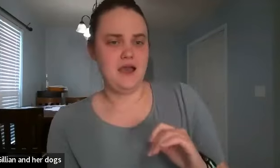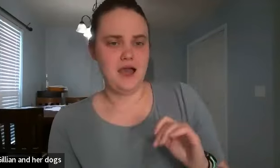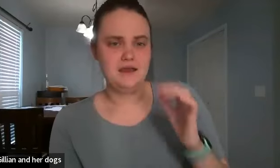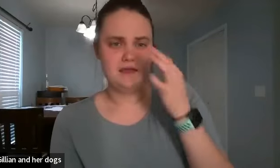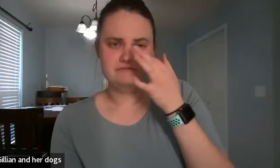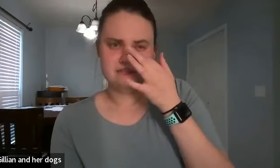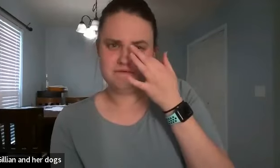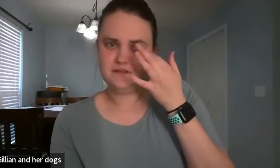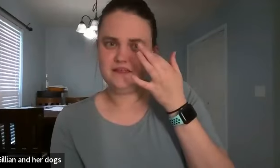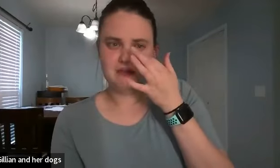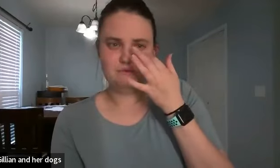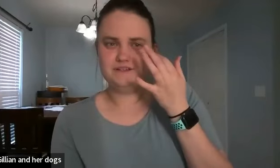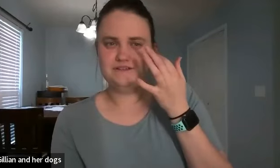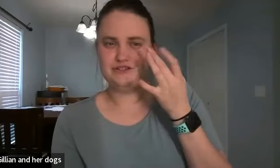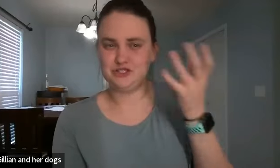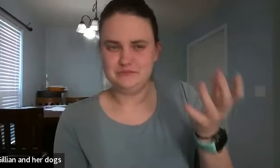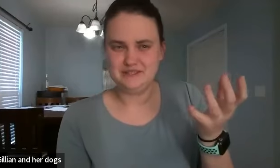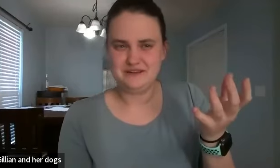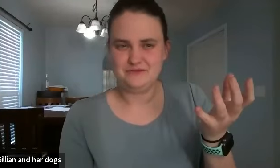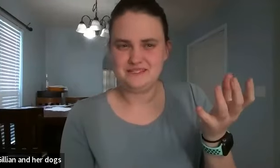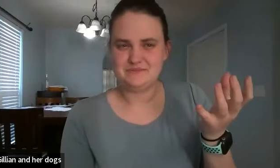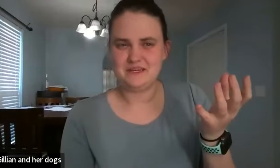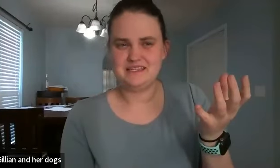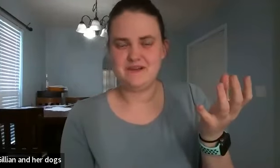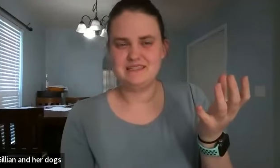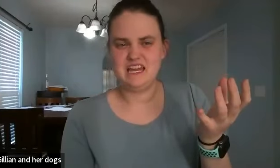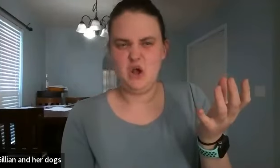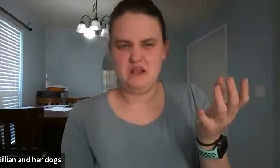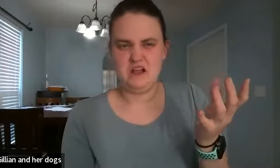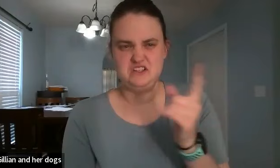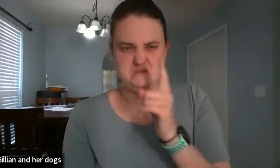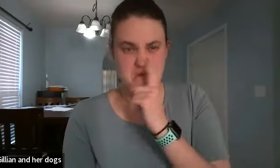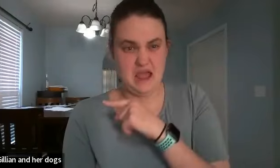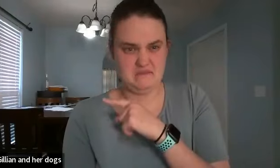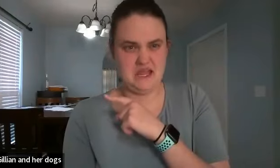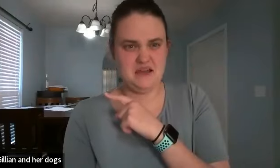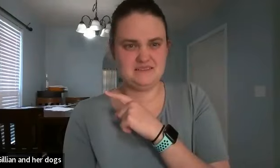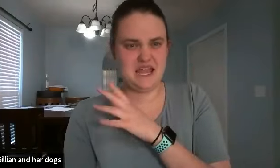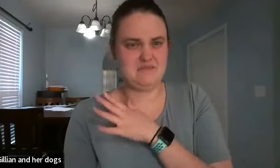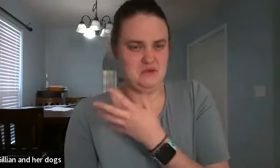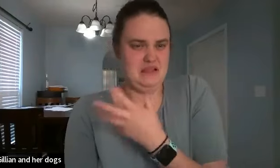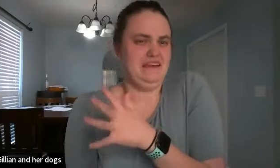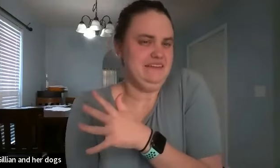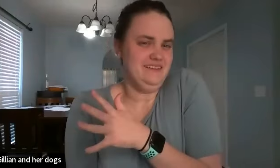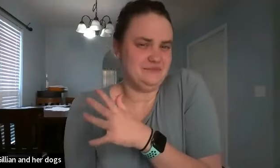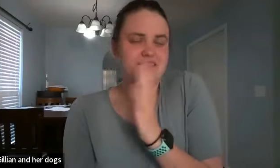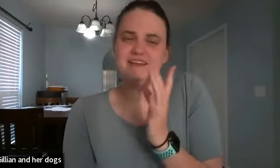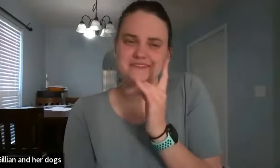Yeah, I feel like that one there should be 2 differences, because if I said, "Oh my gosh, there's a rat in my house," like I'd be more like, "Ugh," but like if it's